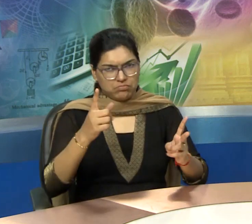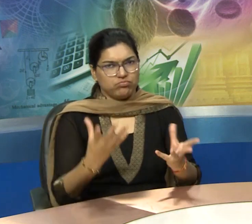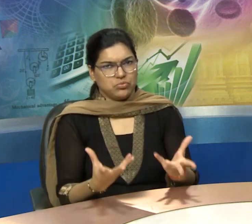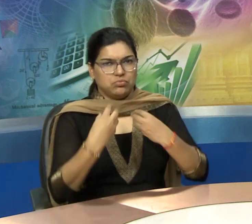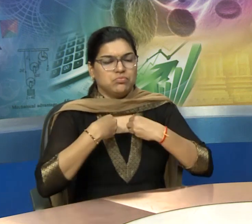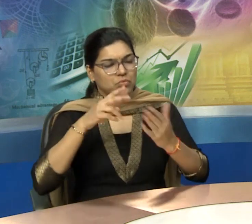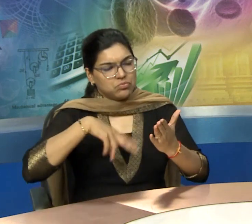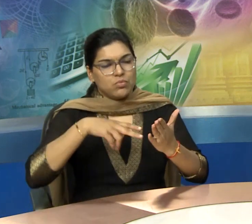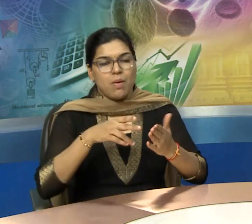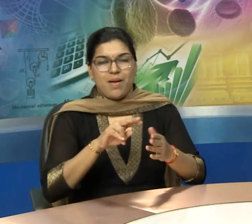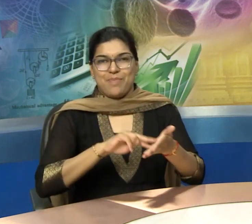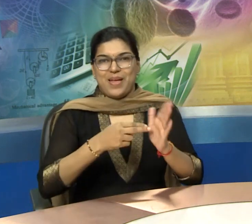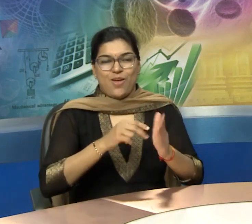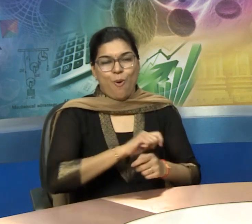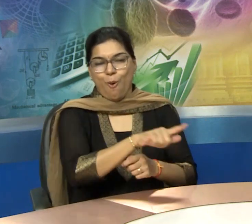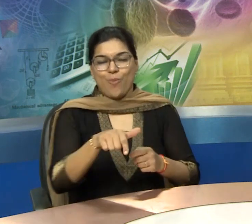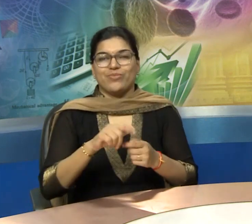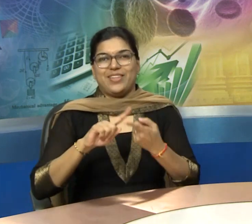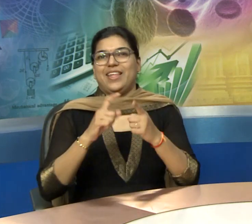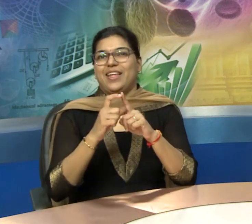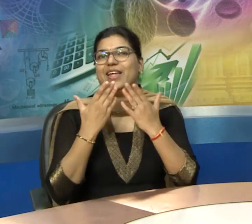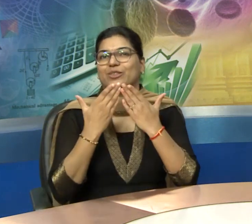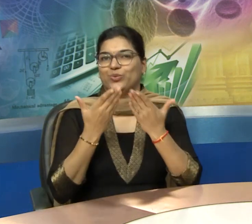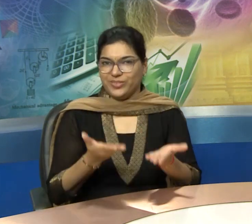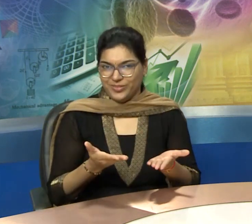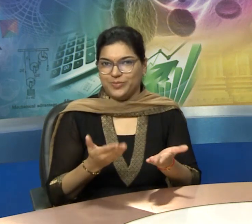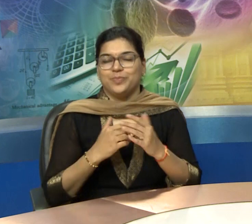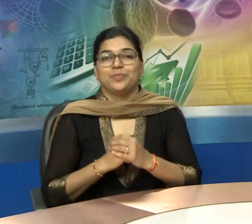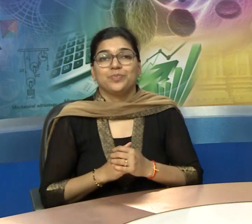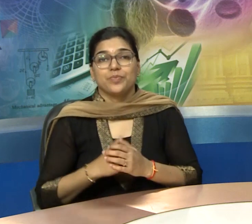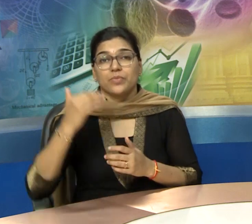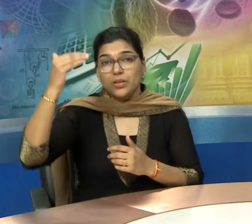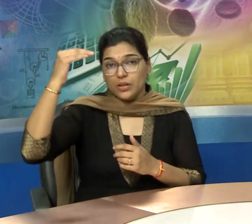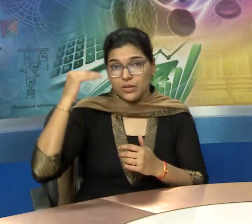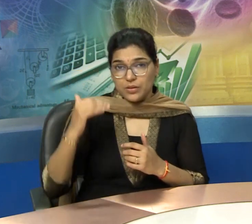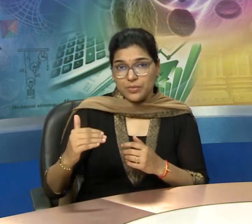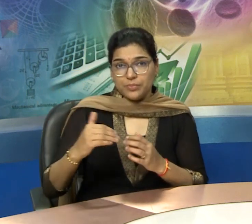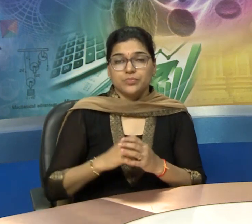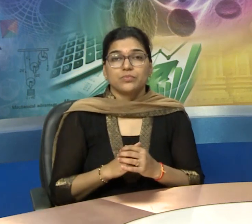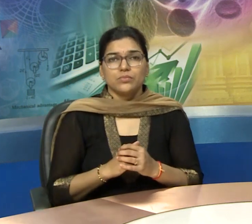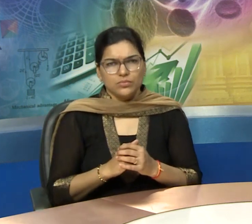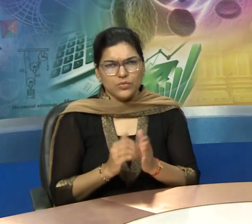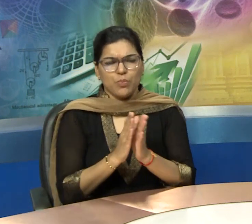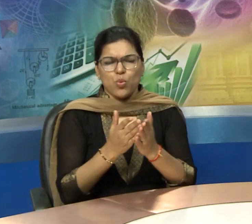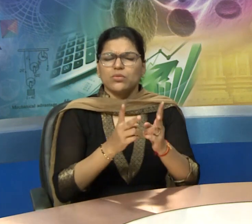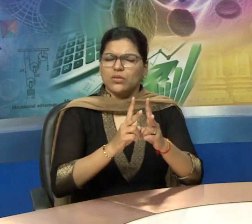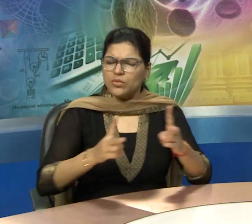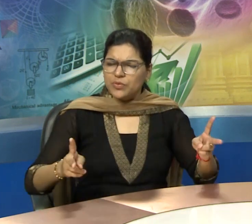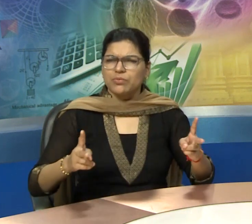you can say academic field. And this last point which is on screen, it tells that all